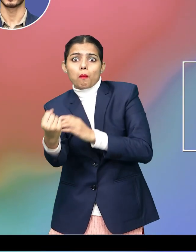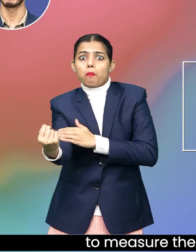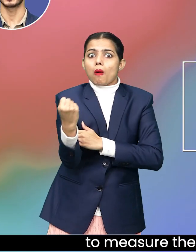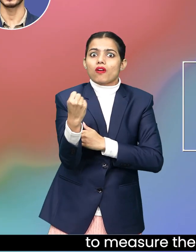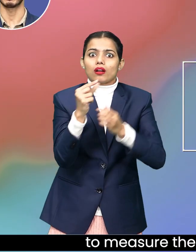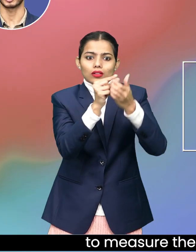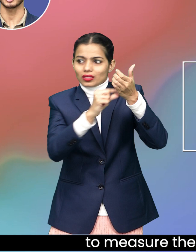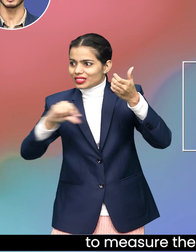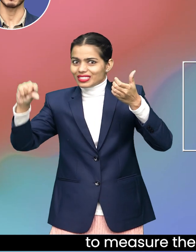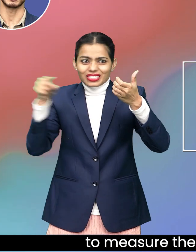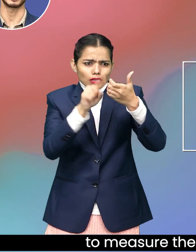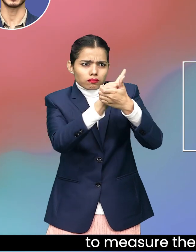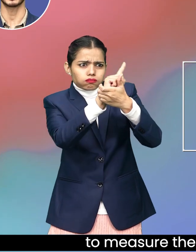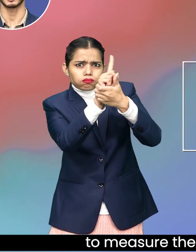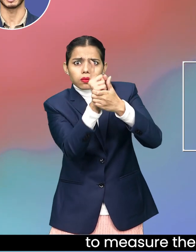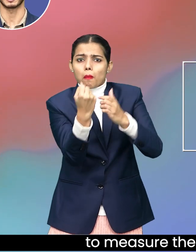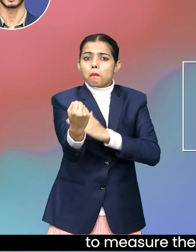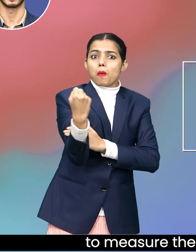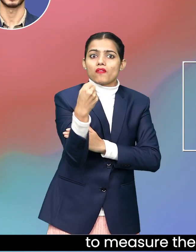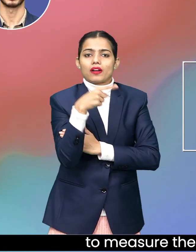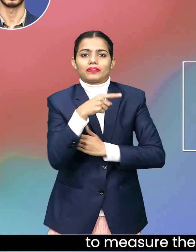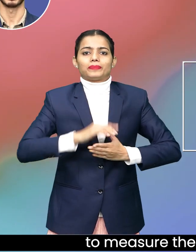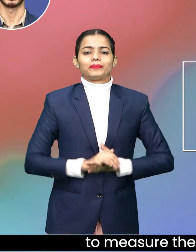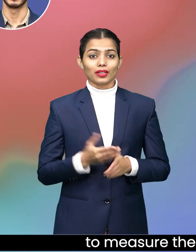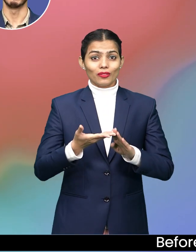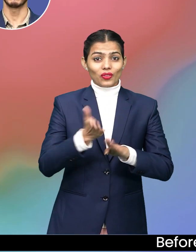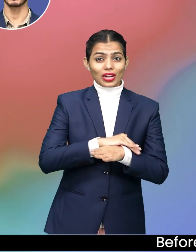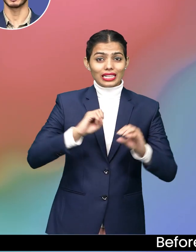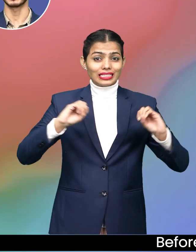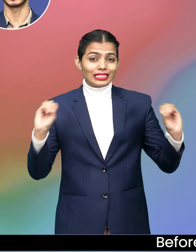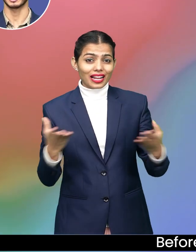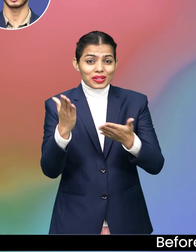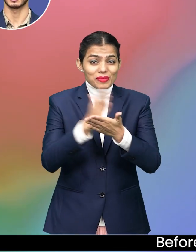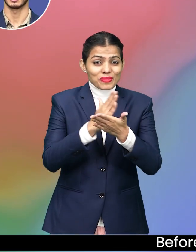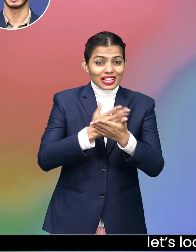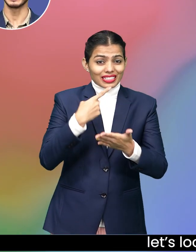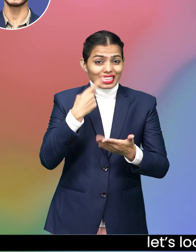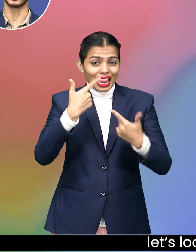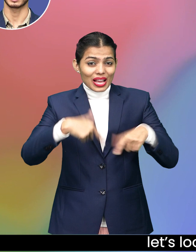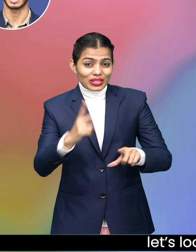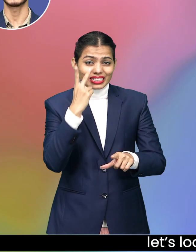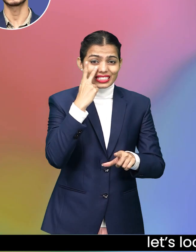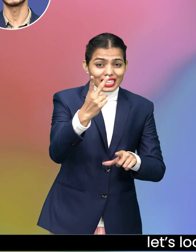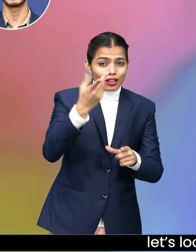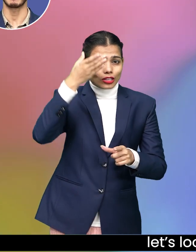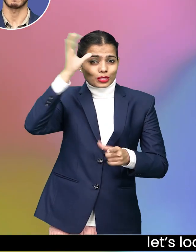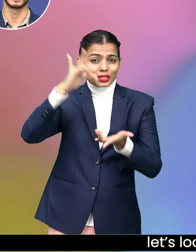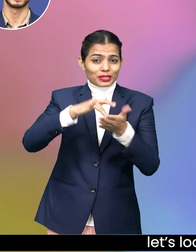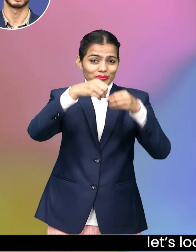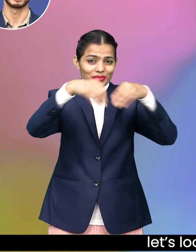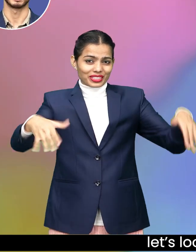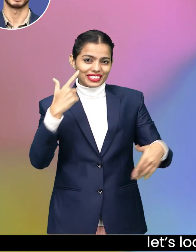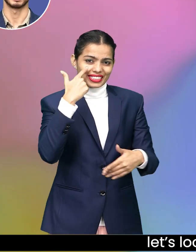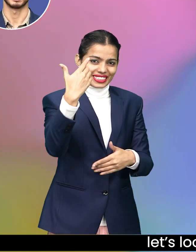instrument to measure the potential difference in a circuit. Before starting the session, let's look at this concept map.